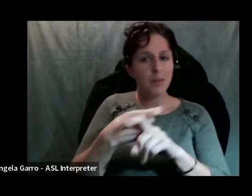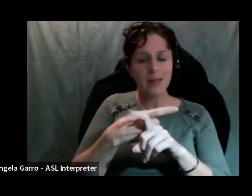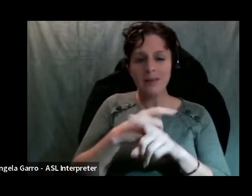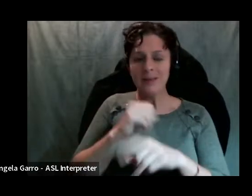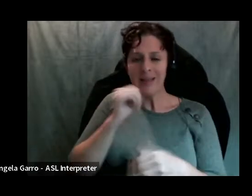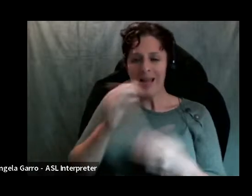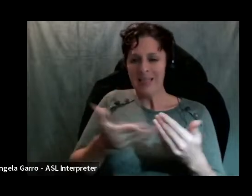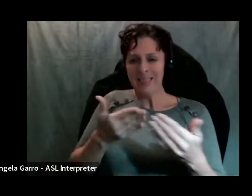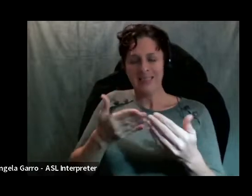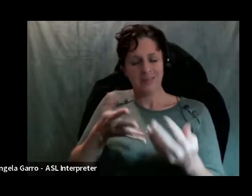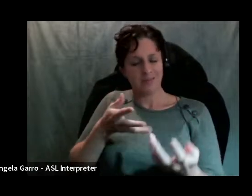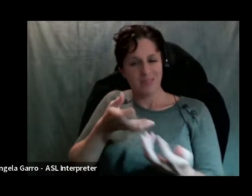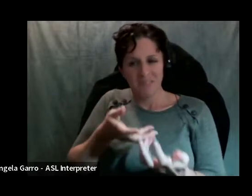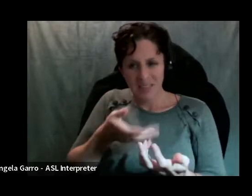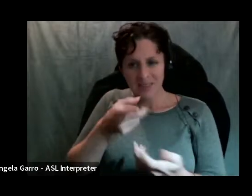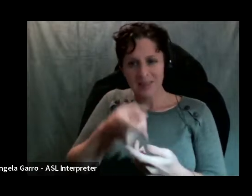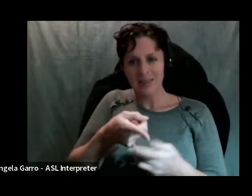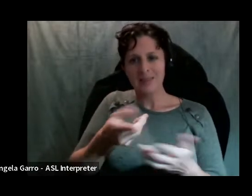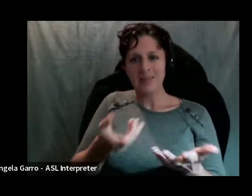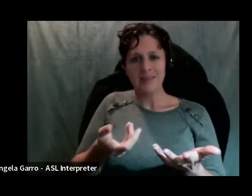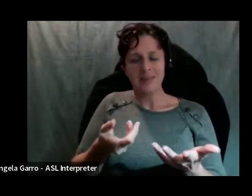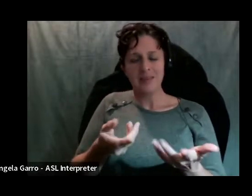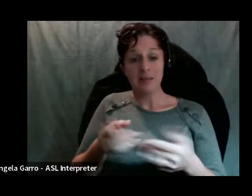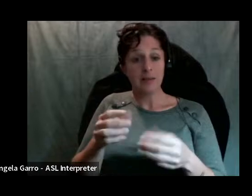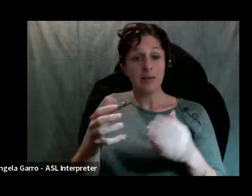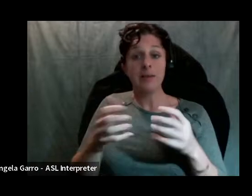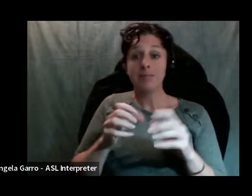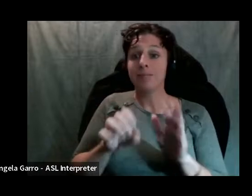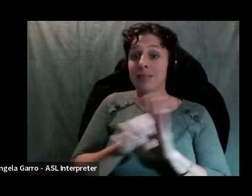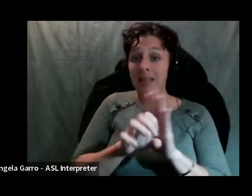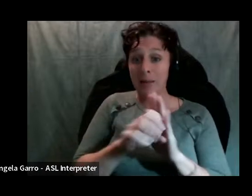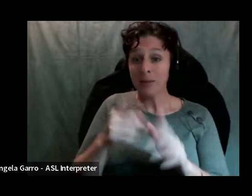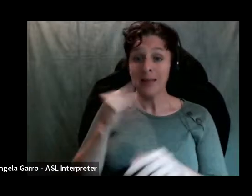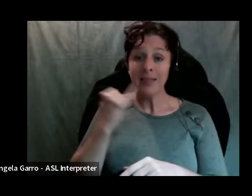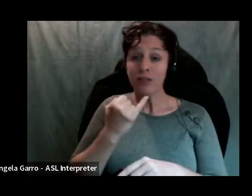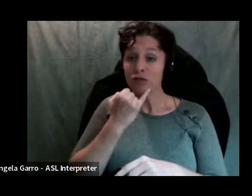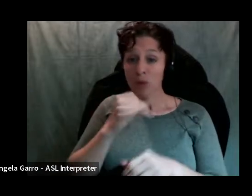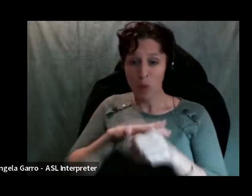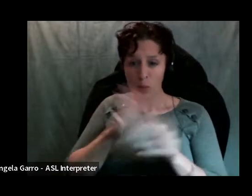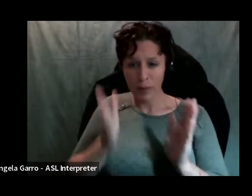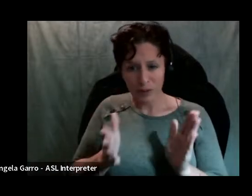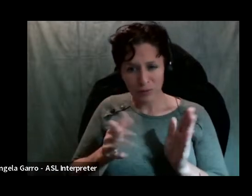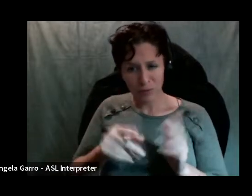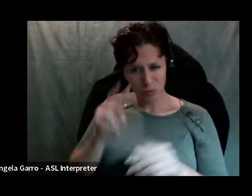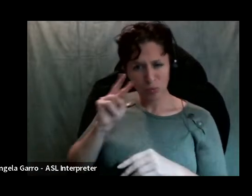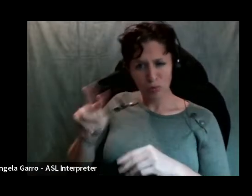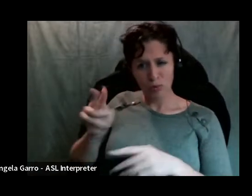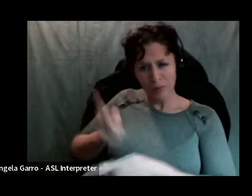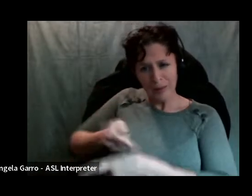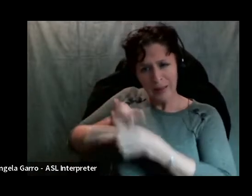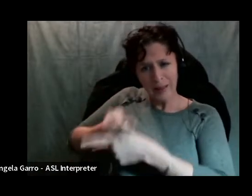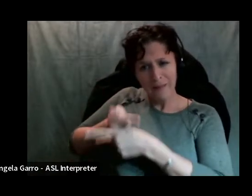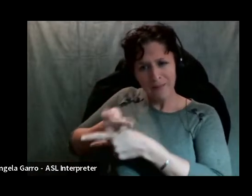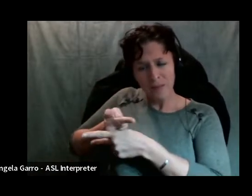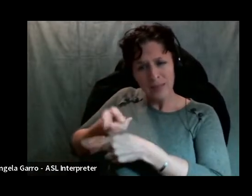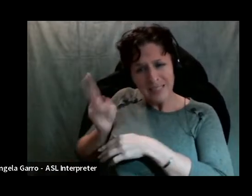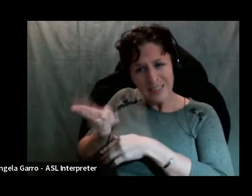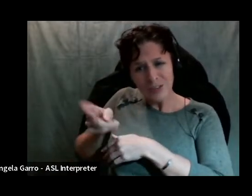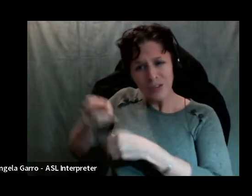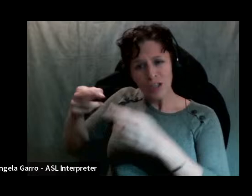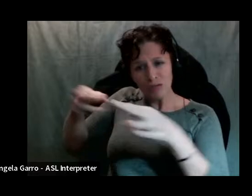narrative. For example, it is said that Israel is the oppressor. Have you looked carefully at the history of the region for the